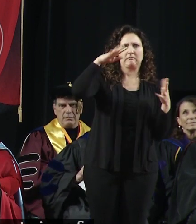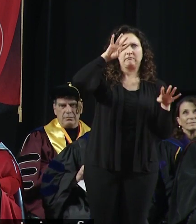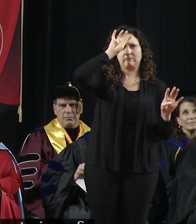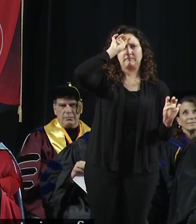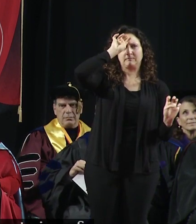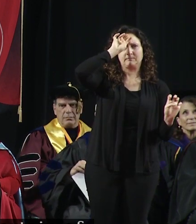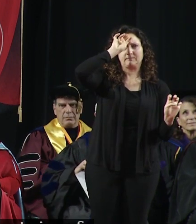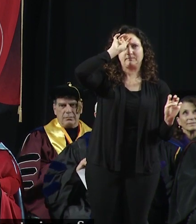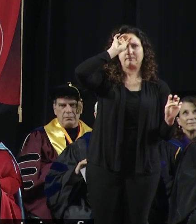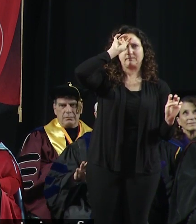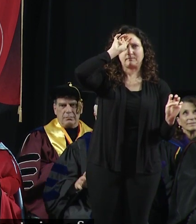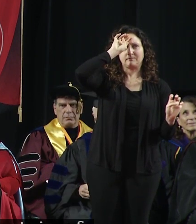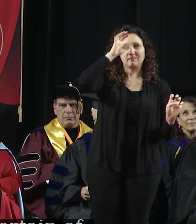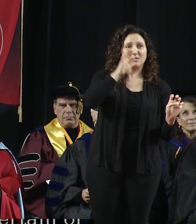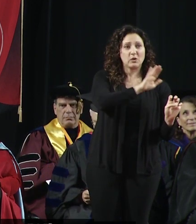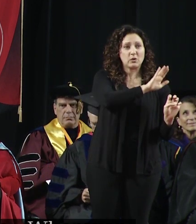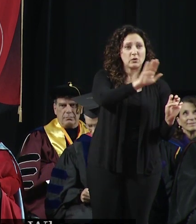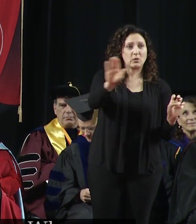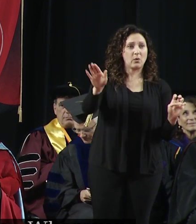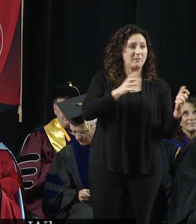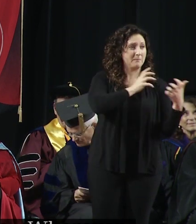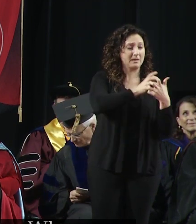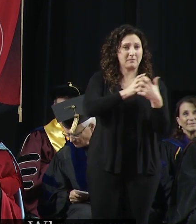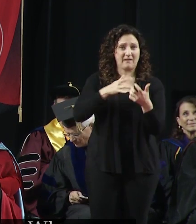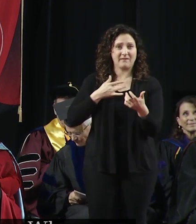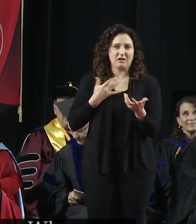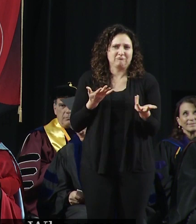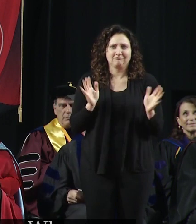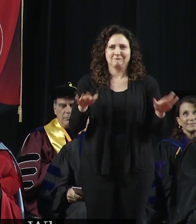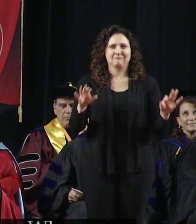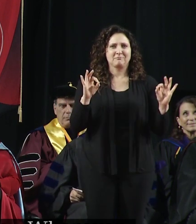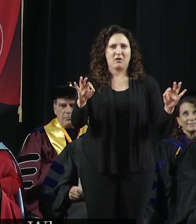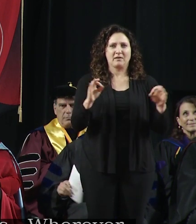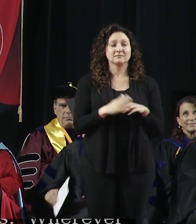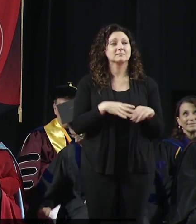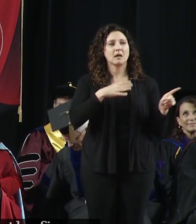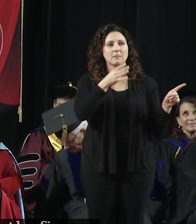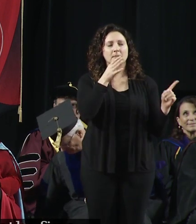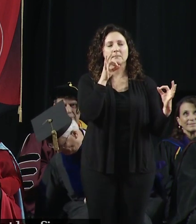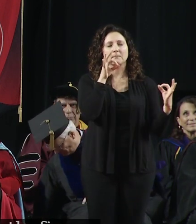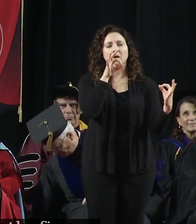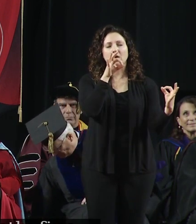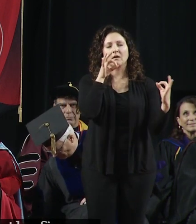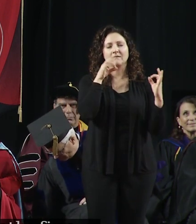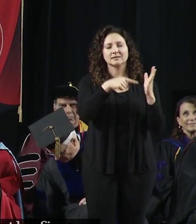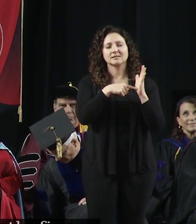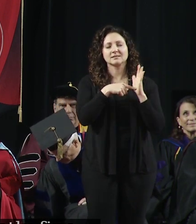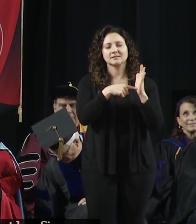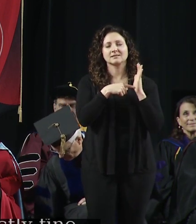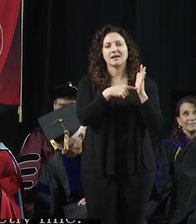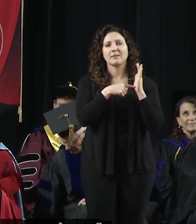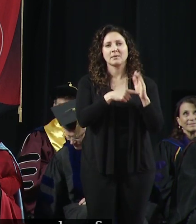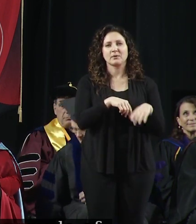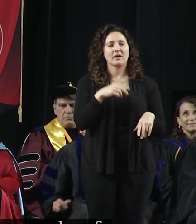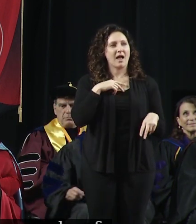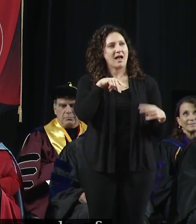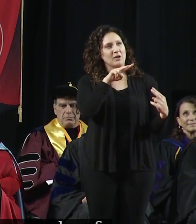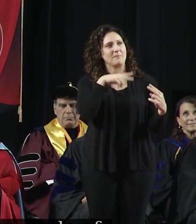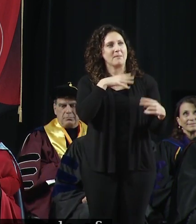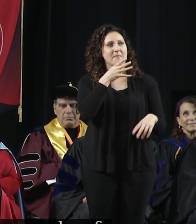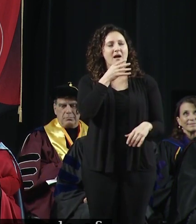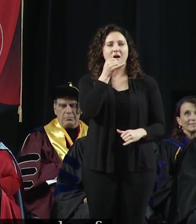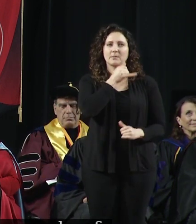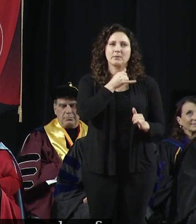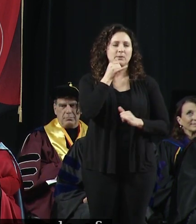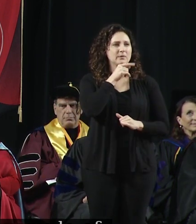Wherever you may fall is perfectly fine. My mom is a prime example of this. I am inspired daily by my mom, who